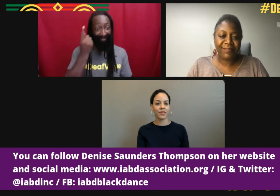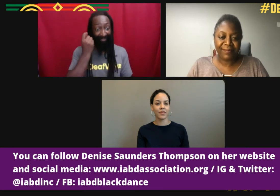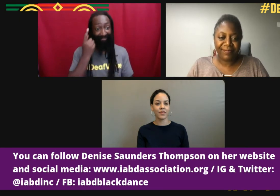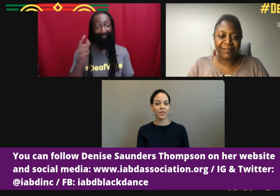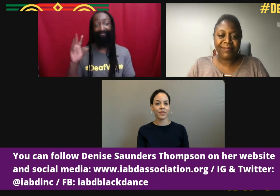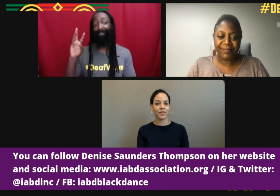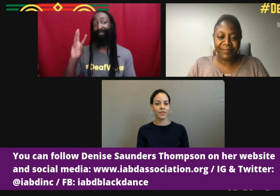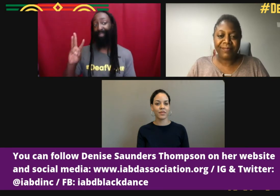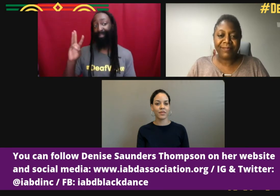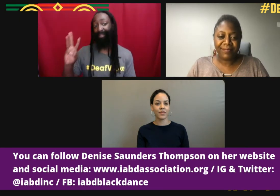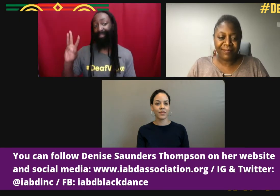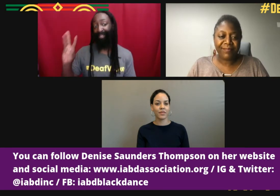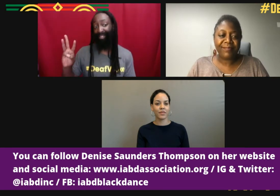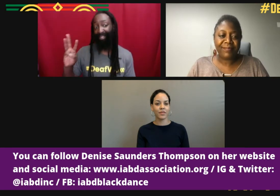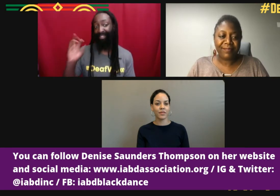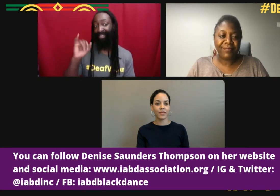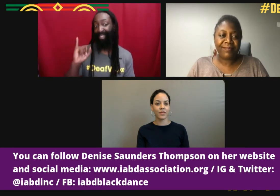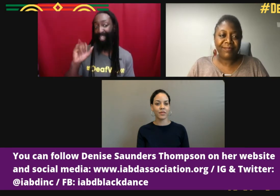Her website is